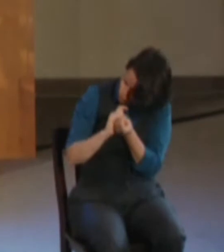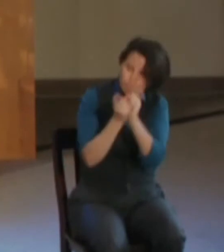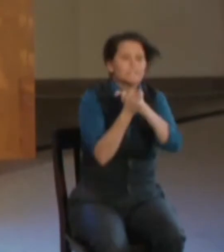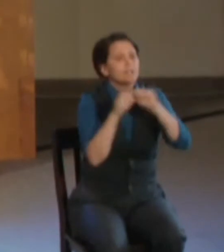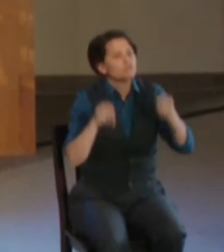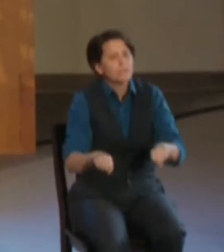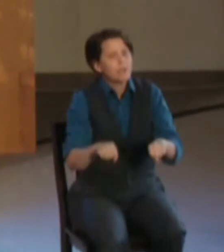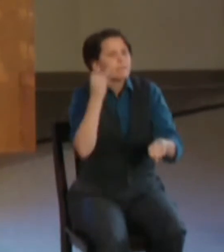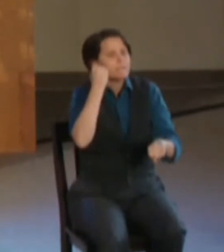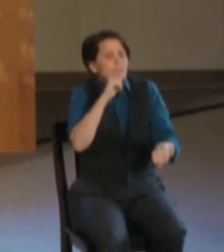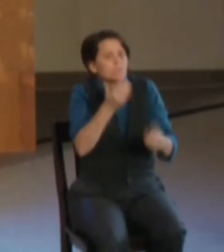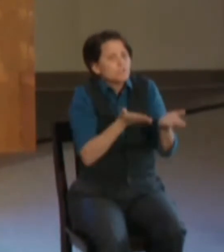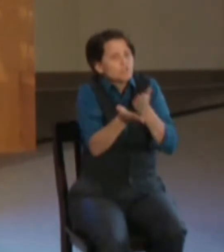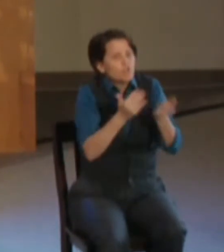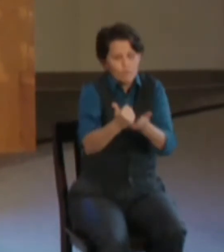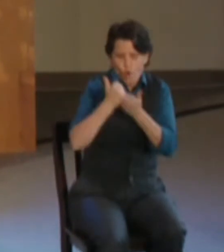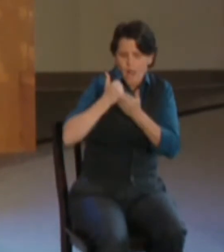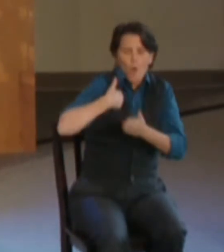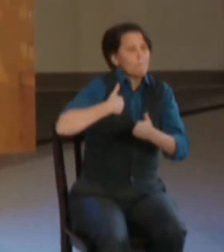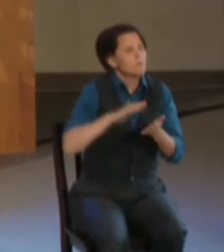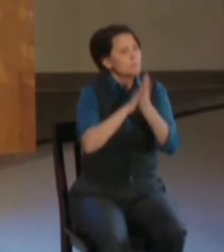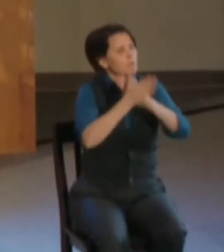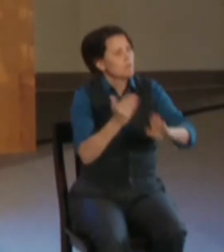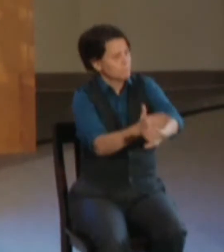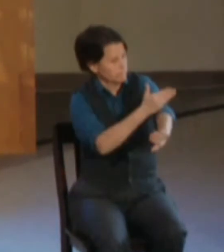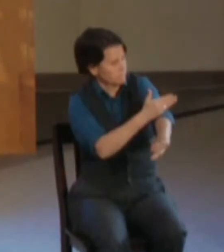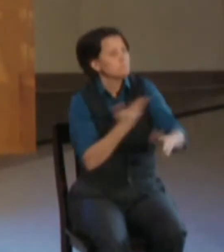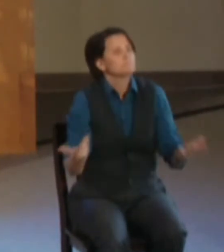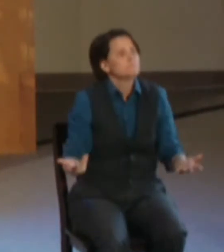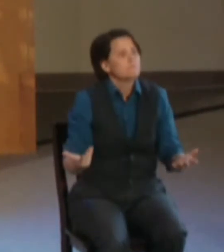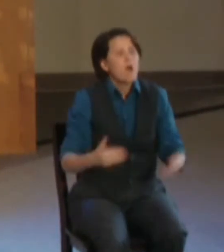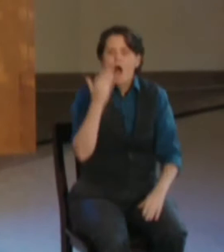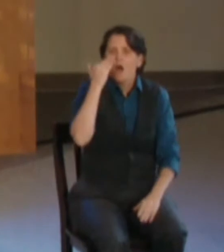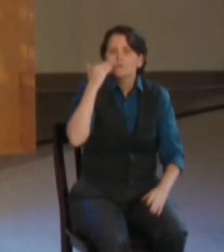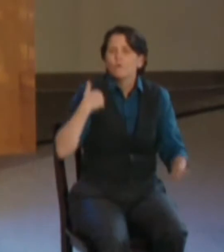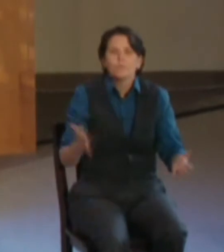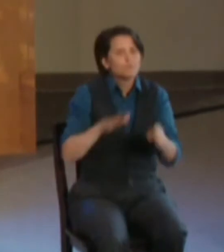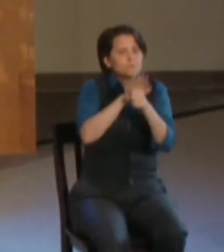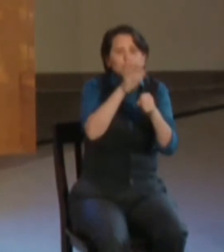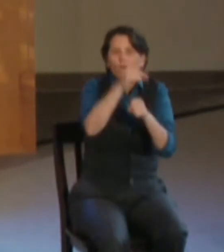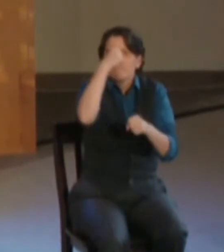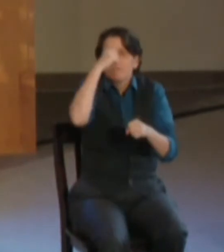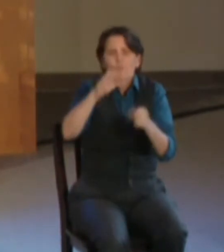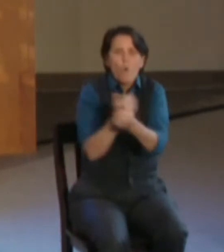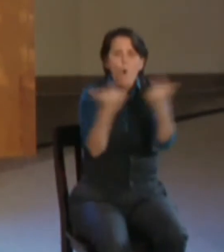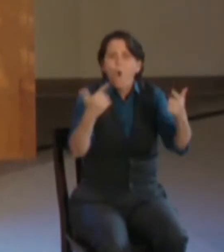Evolution of consciousness means I know there is enough for all and I can never outgive God.